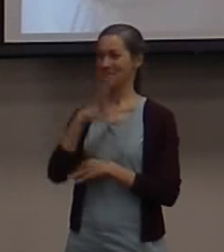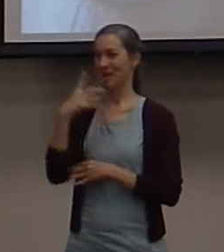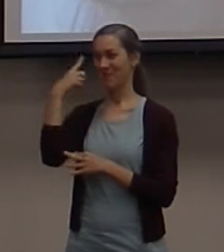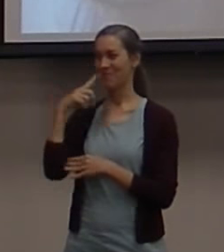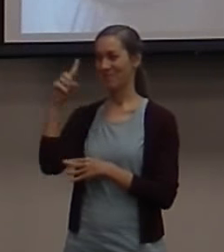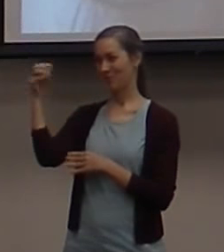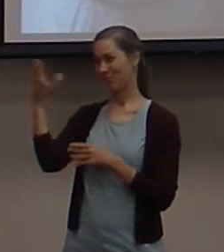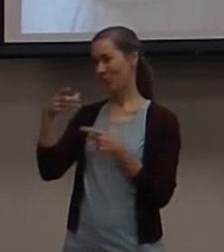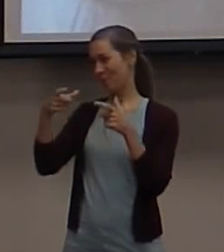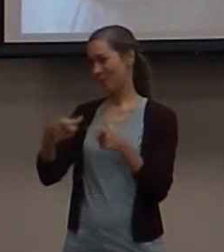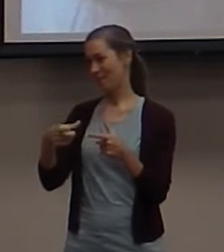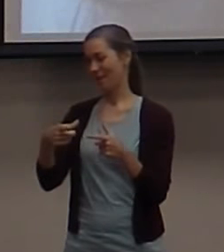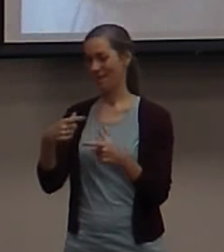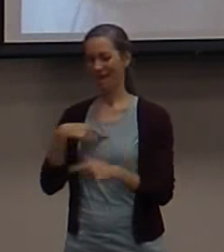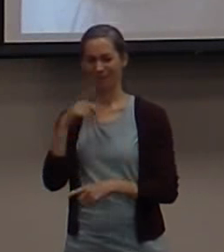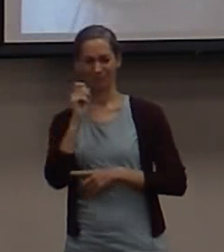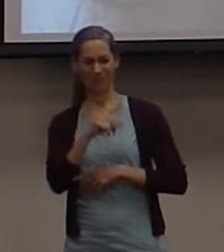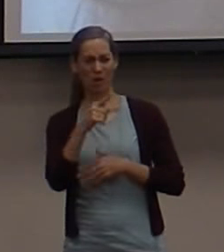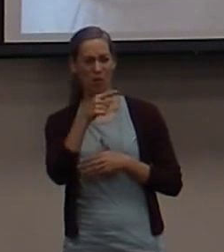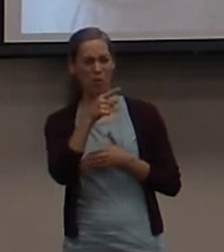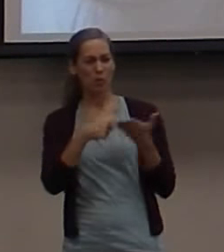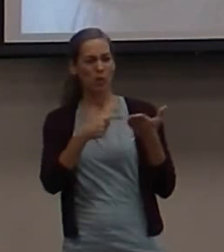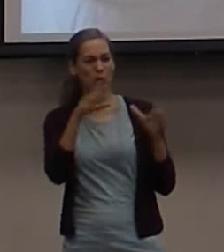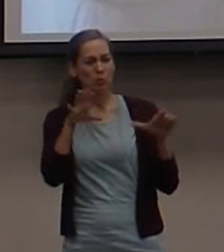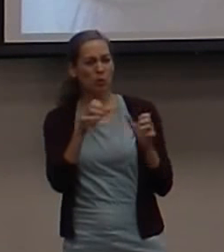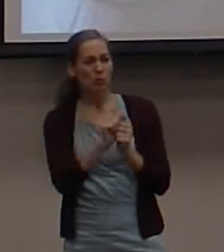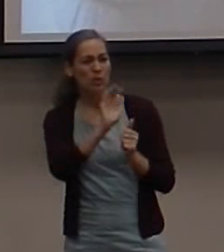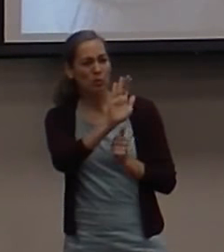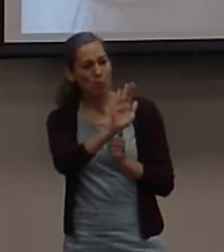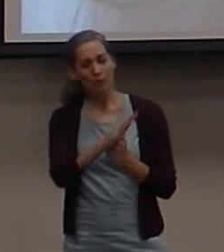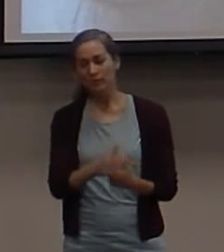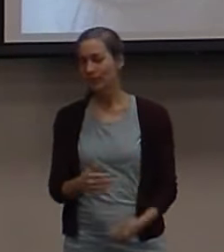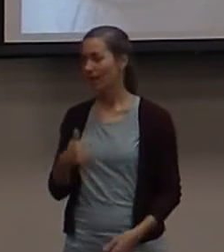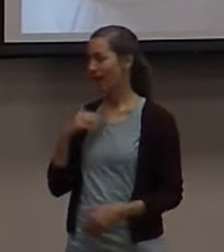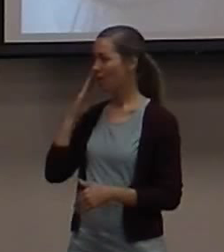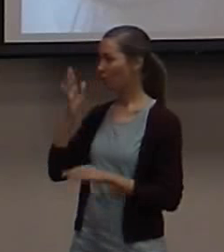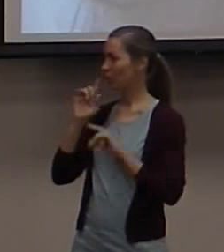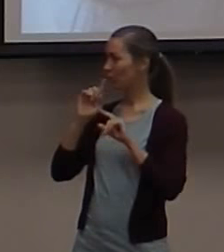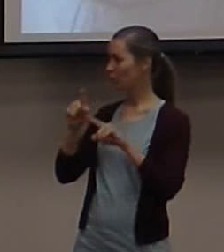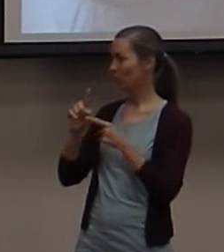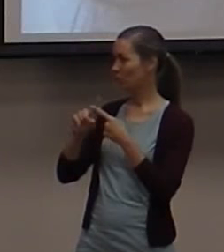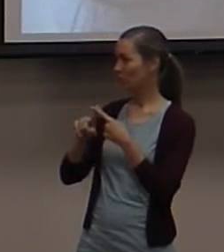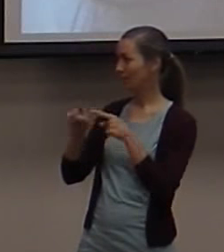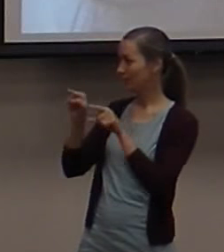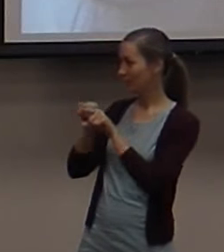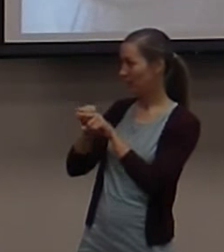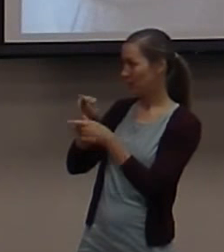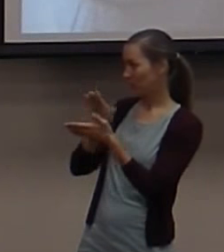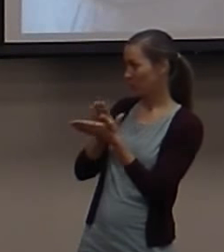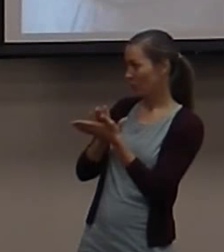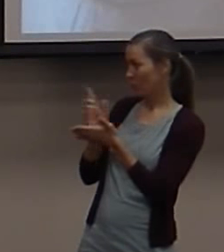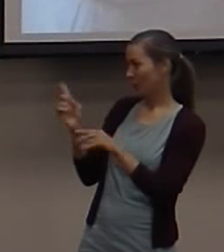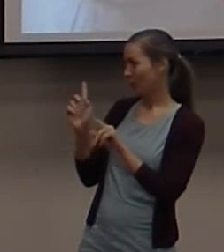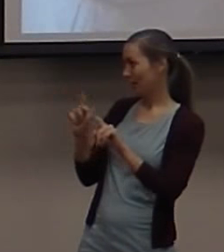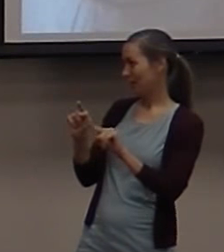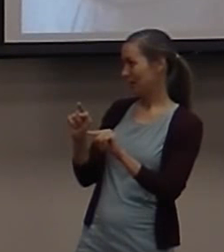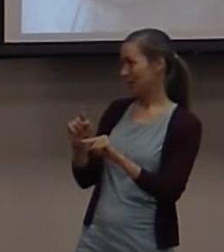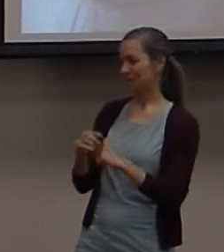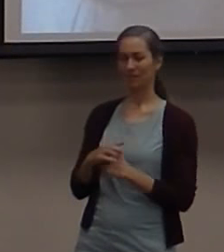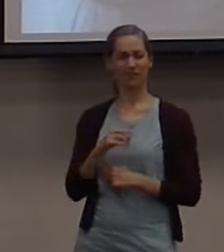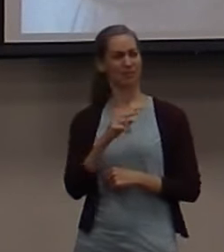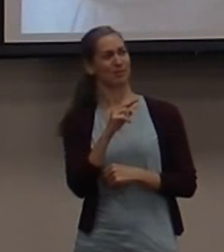said, what are you going to do with yours? And he said, I'm going to go to the school you went to. And I remember looking